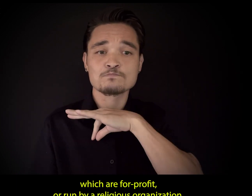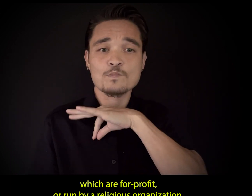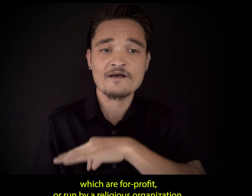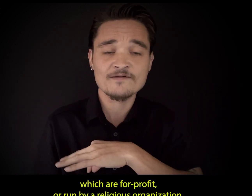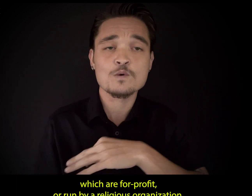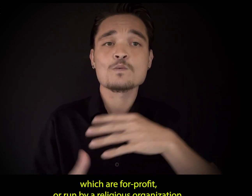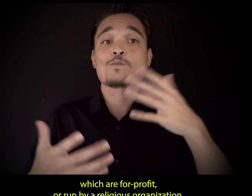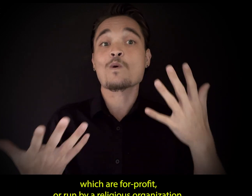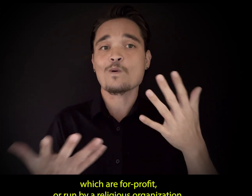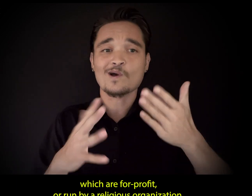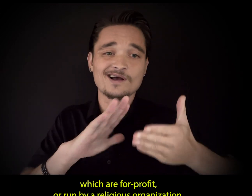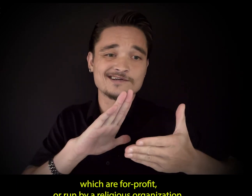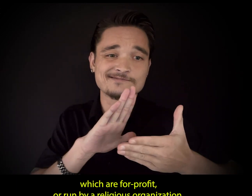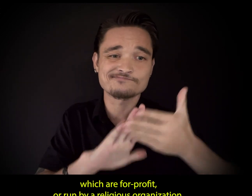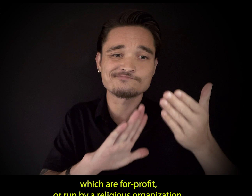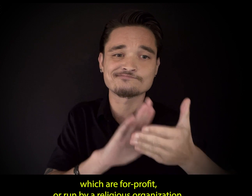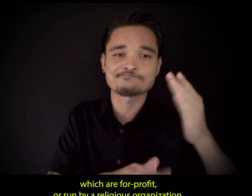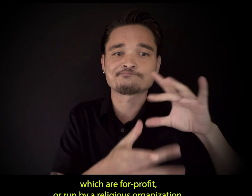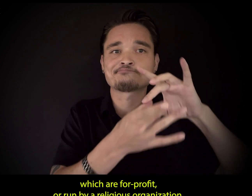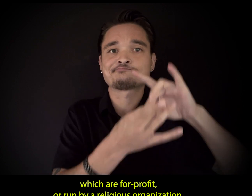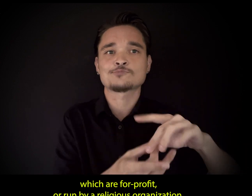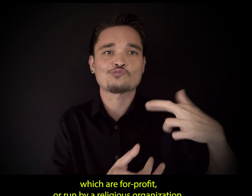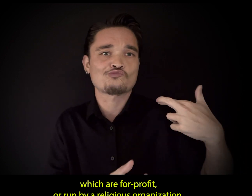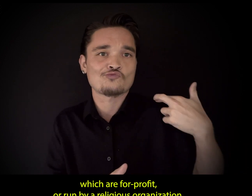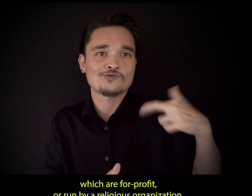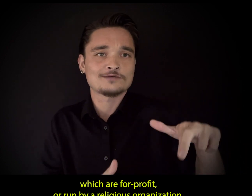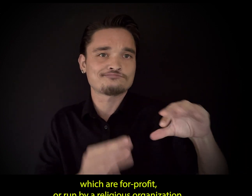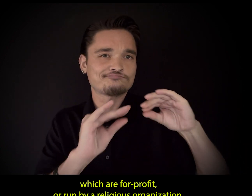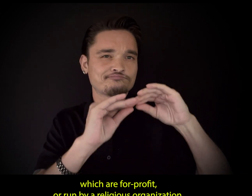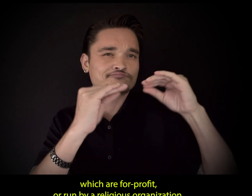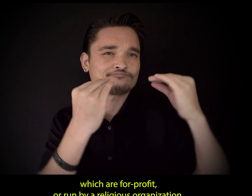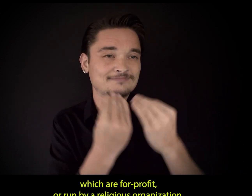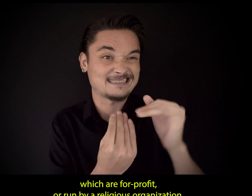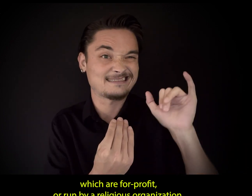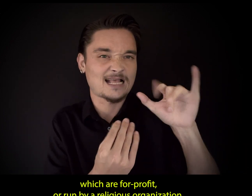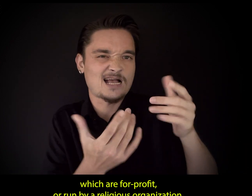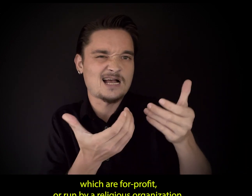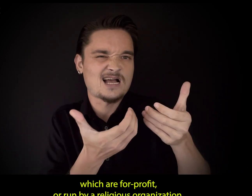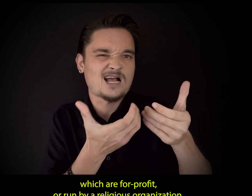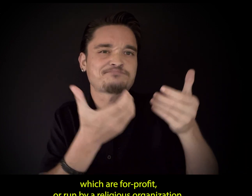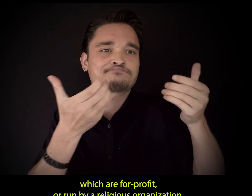organization.